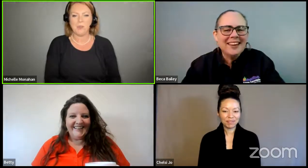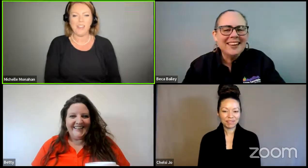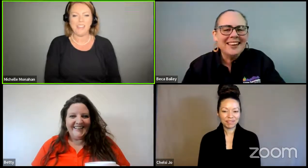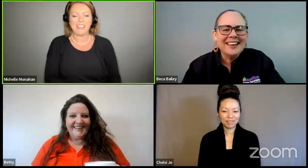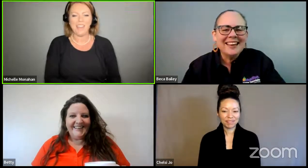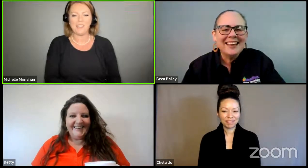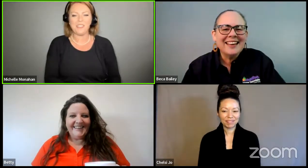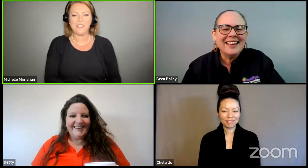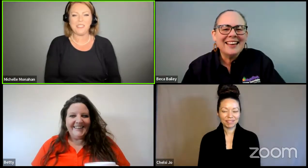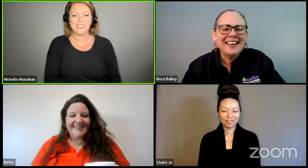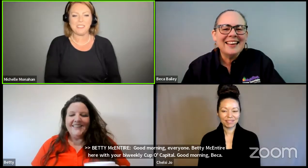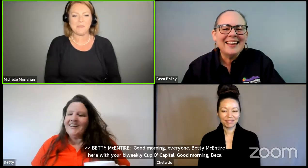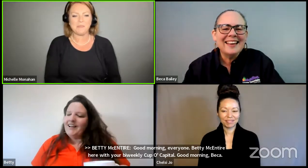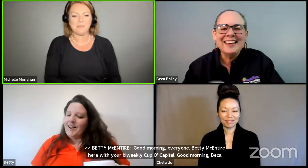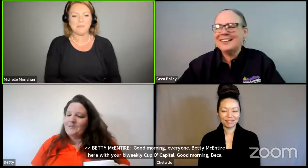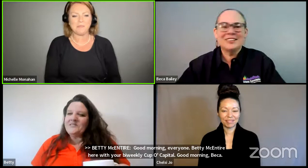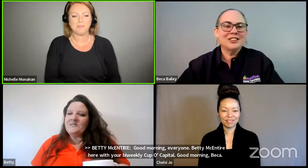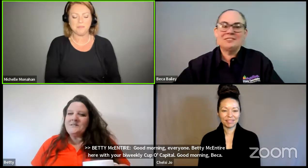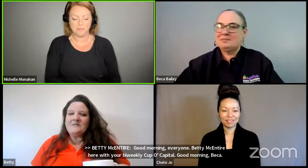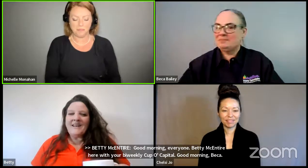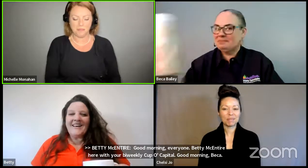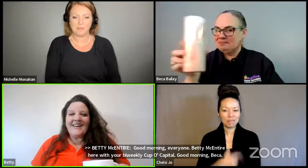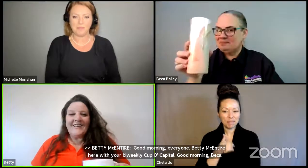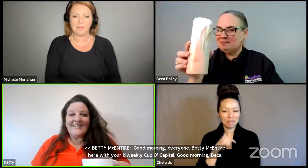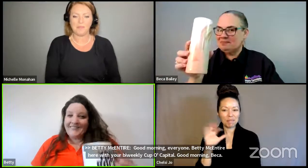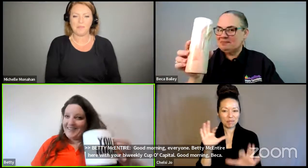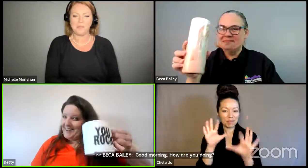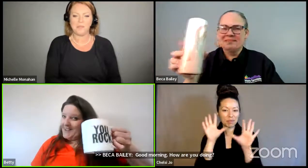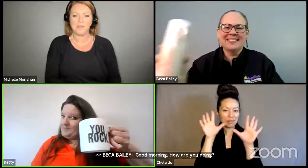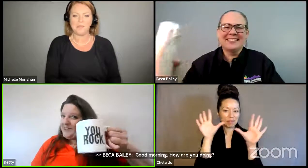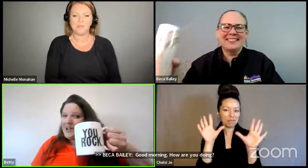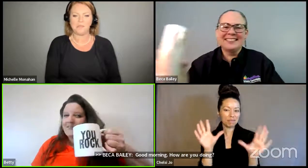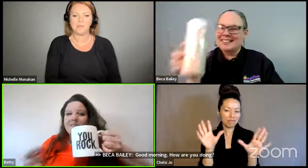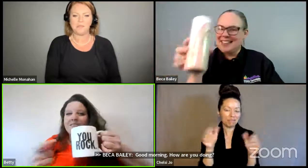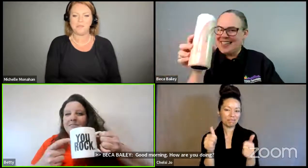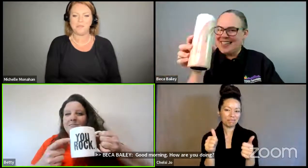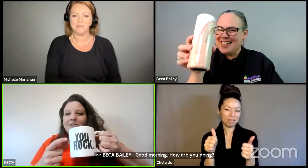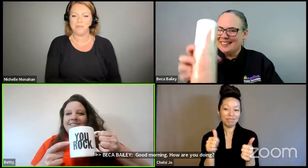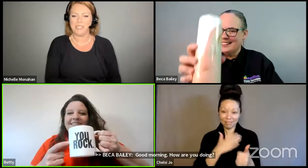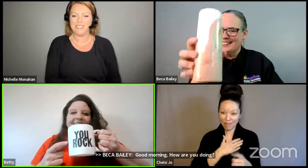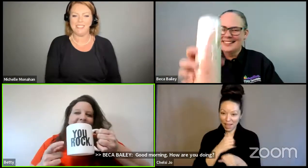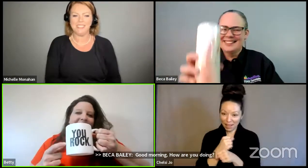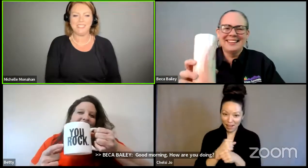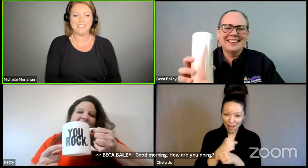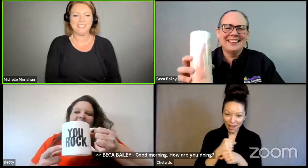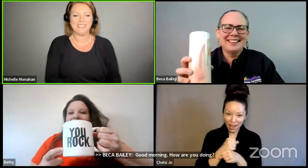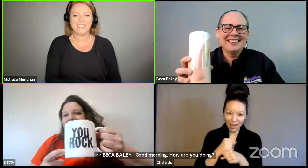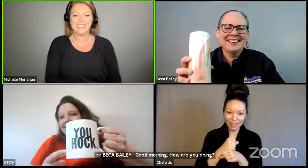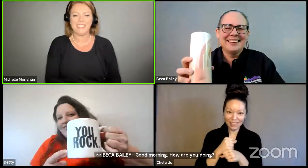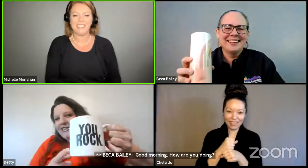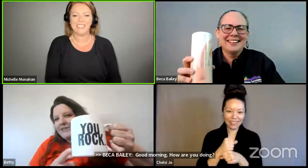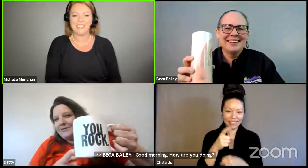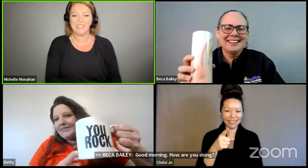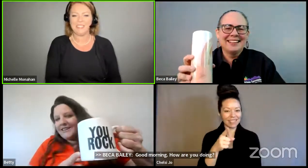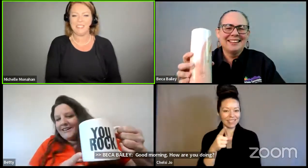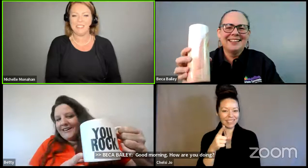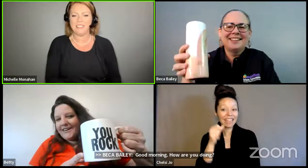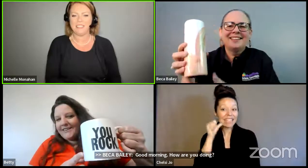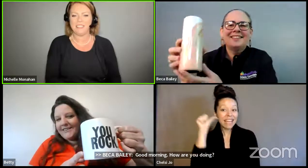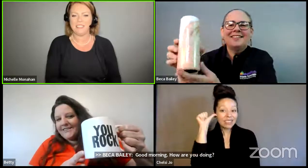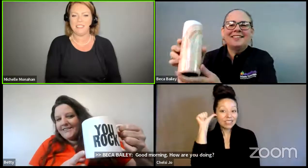Good morning. How are you doing? I'm doing well. I got my coffee, but look Me at too. yesterday